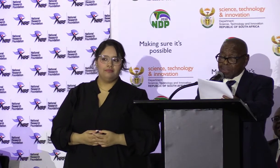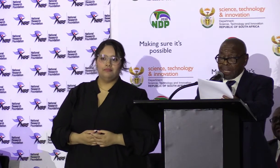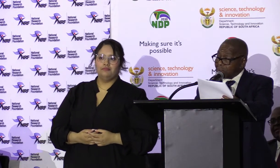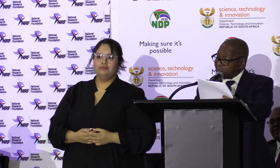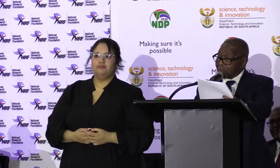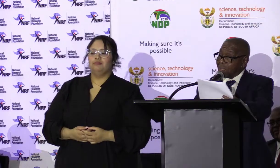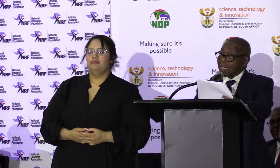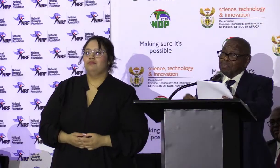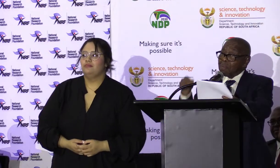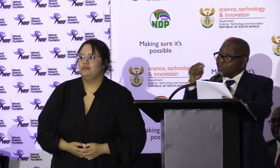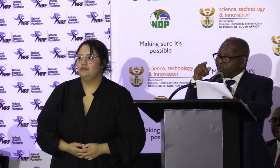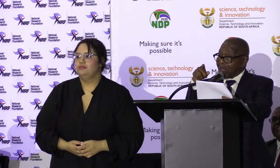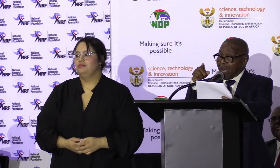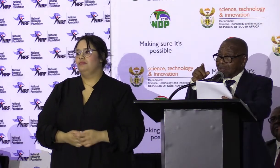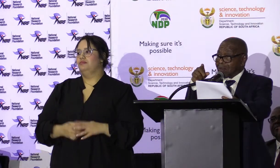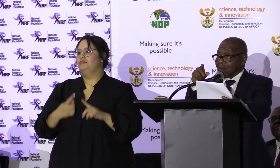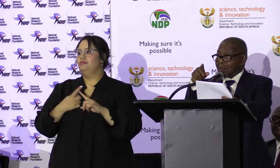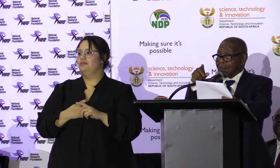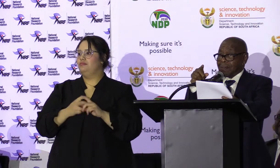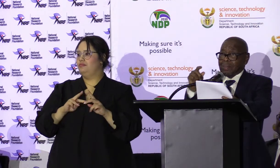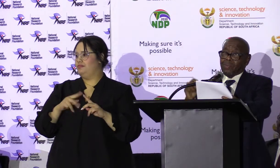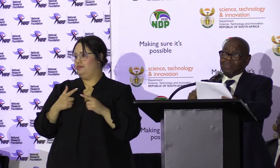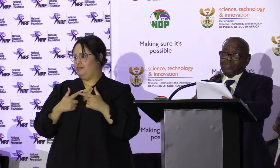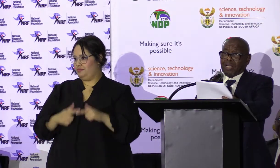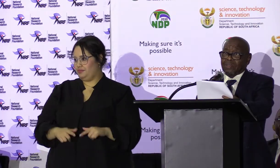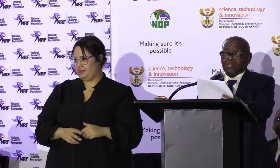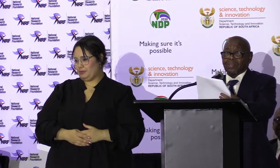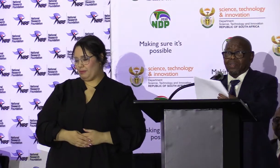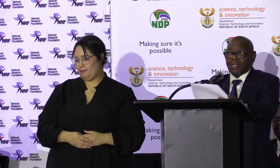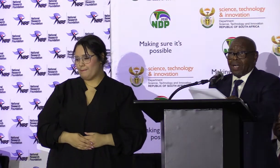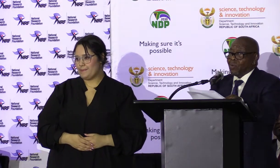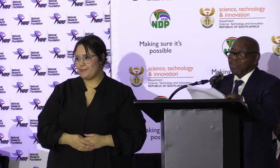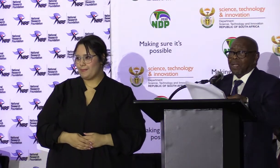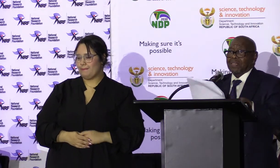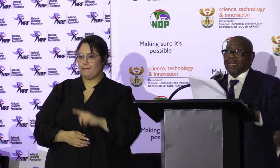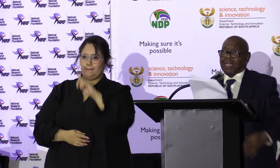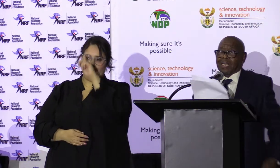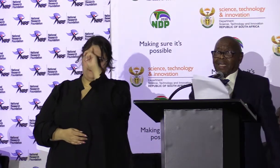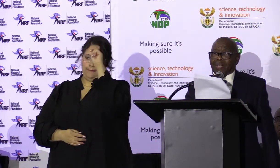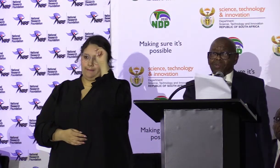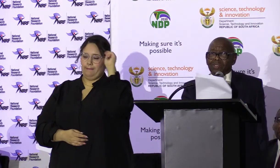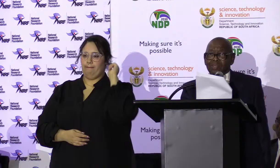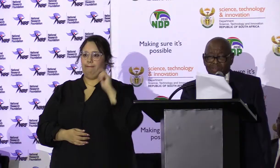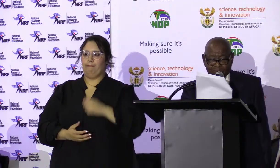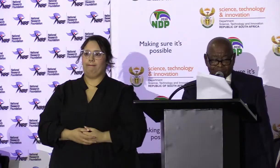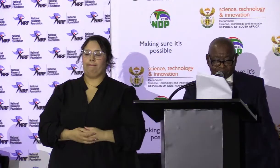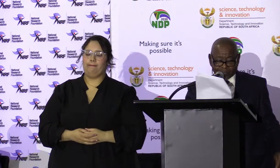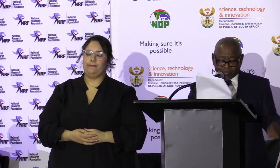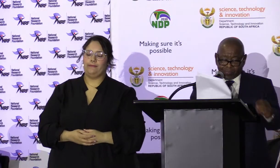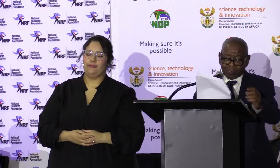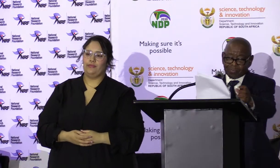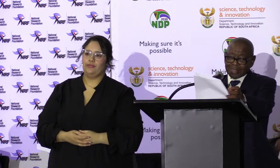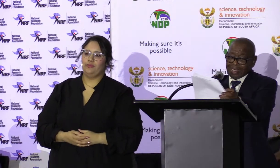Asifuni manje wesiqala sijikijelana phambi kwey'ngane wemtshato. Awuyiphathe kahle ngane yakwethu.